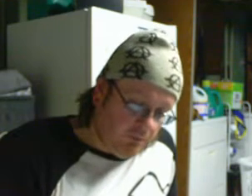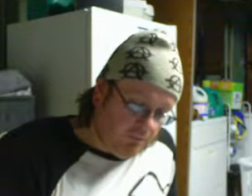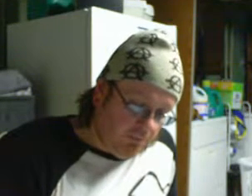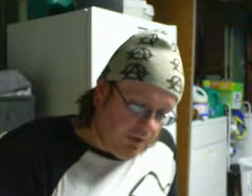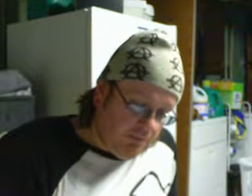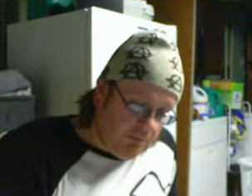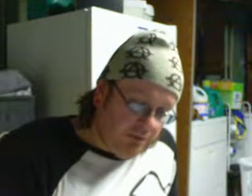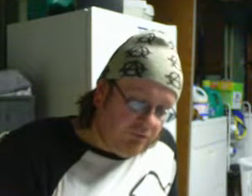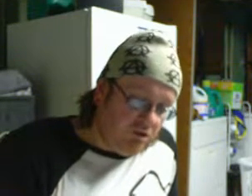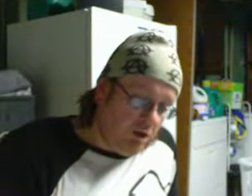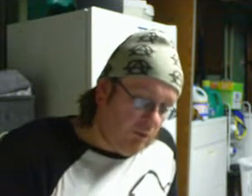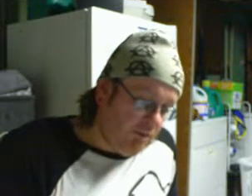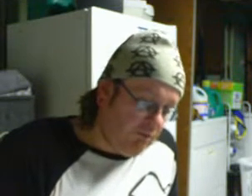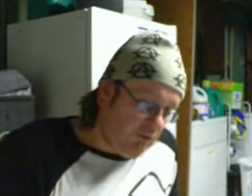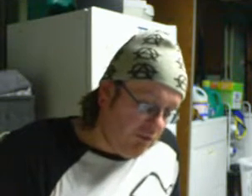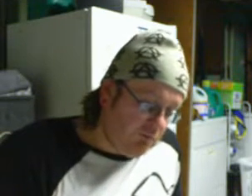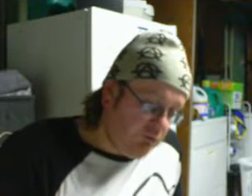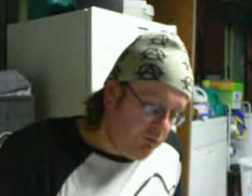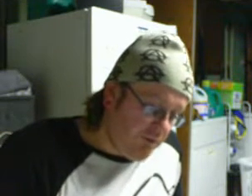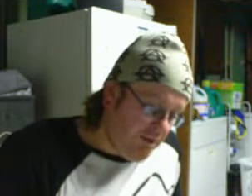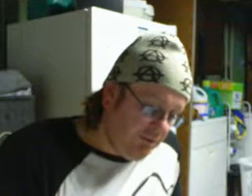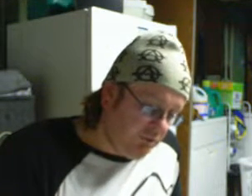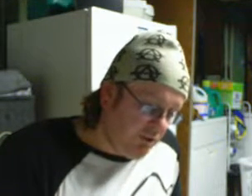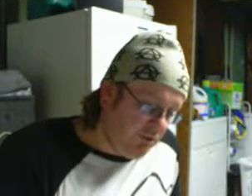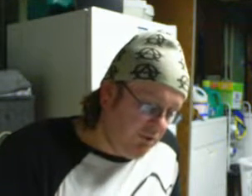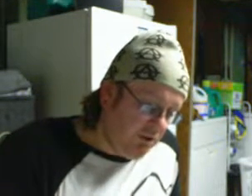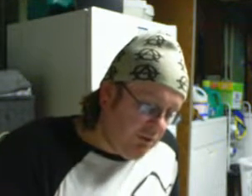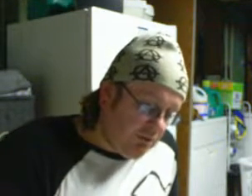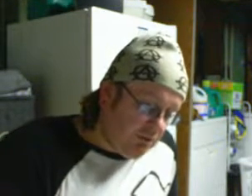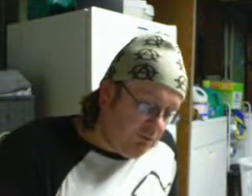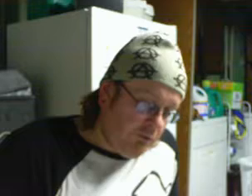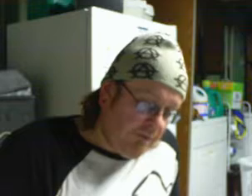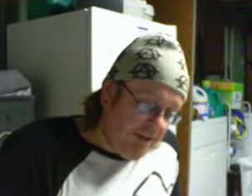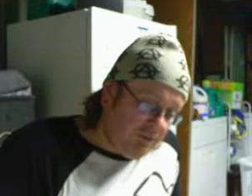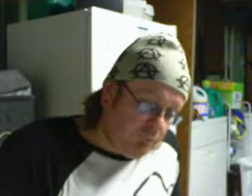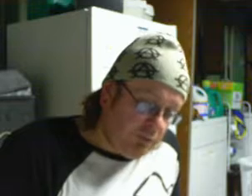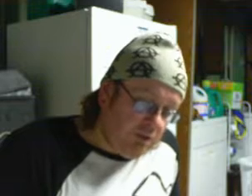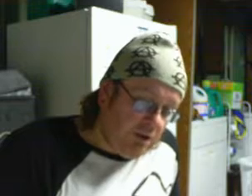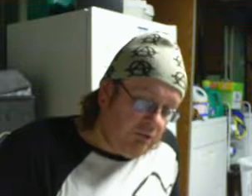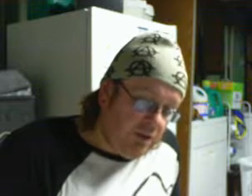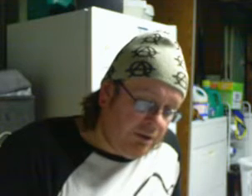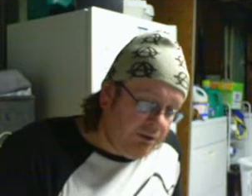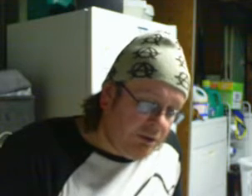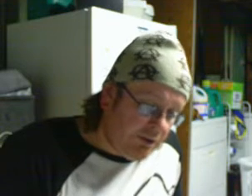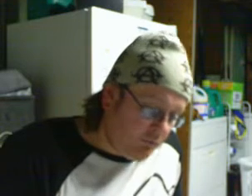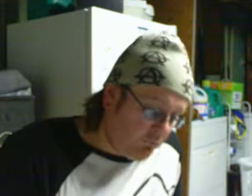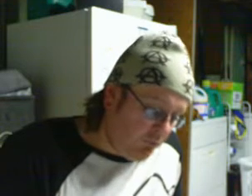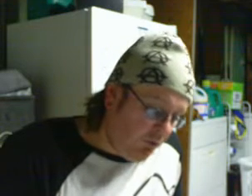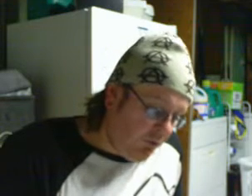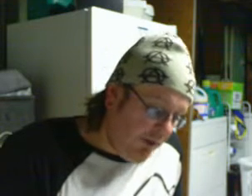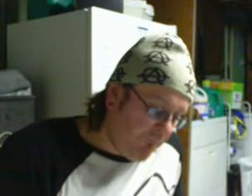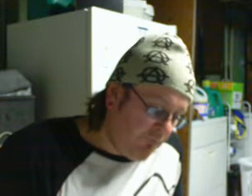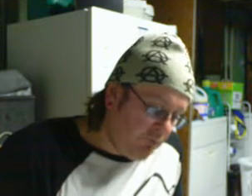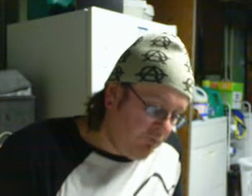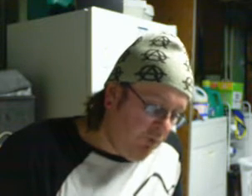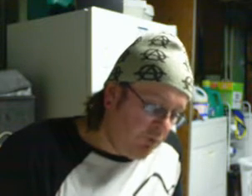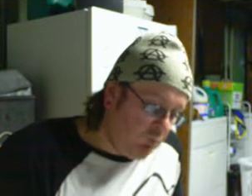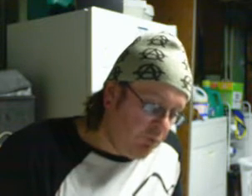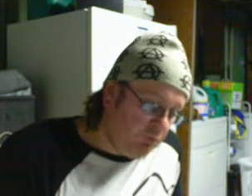It pleased Yahweh that Solomon should have asked this. Since you have asked for this, God said, and not asked for long life for yourself, or riches or the